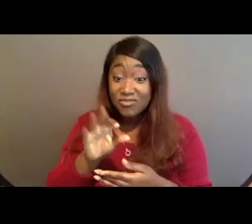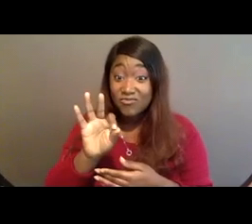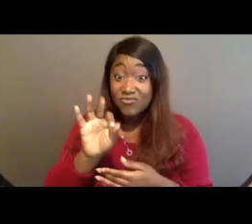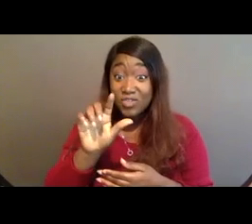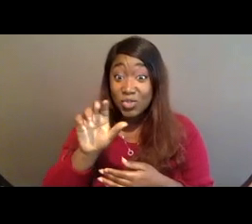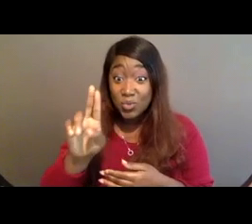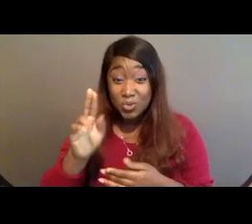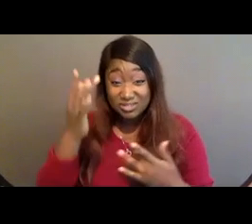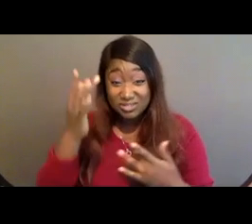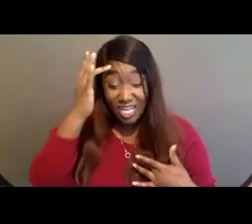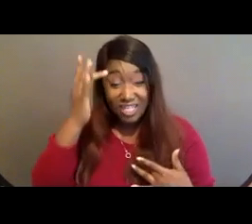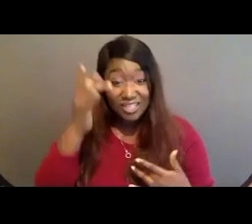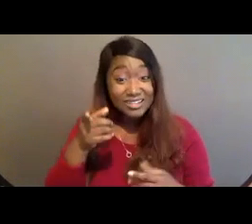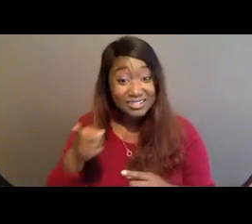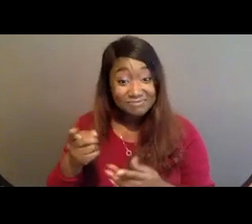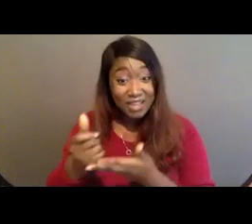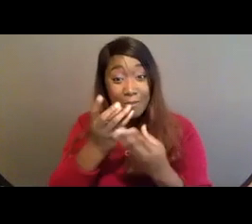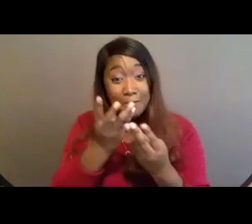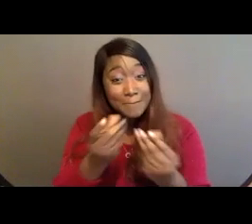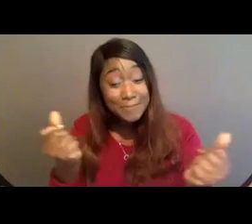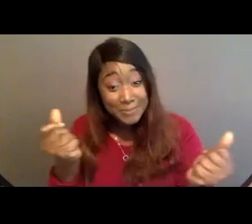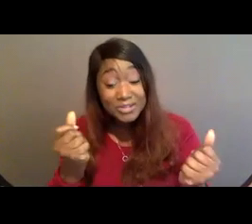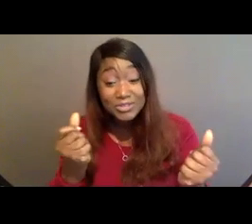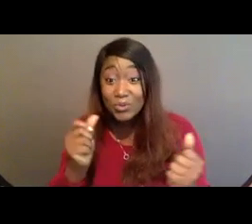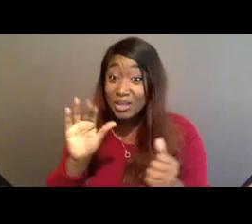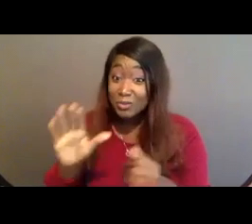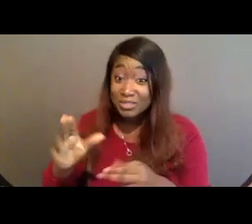was spoken of in legend of him.